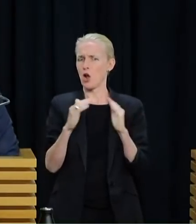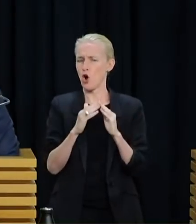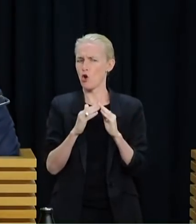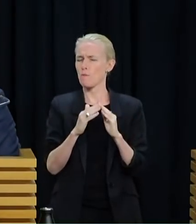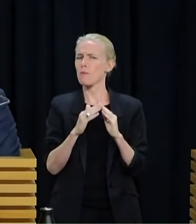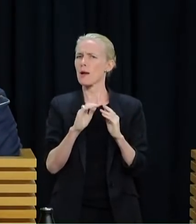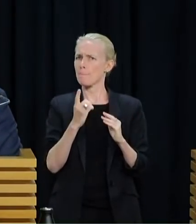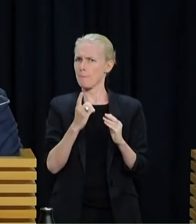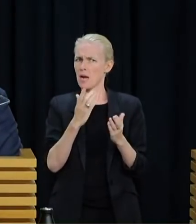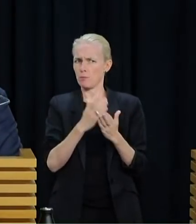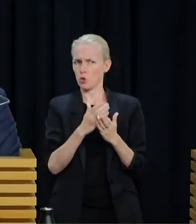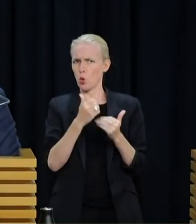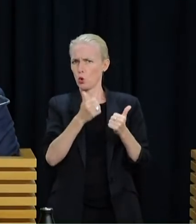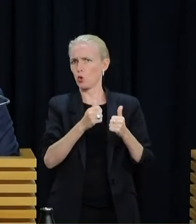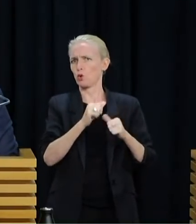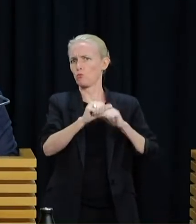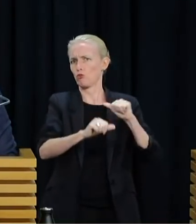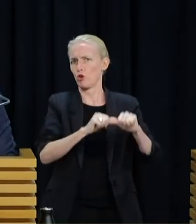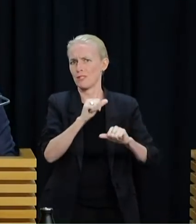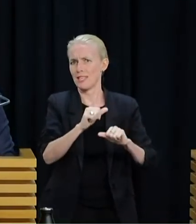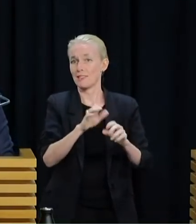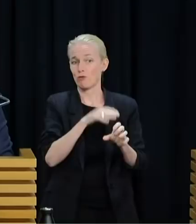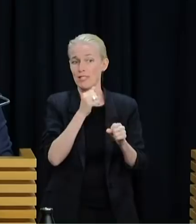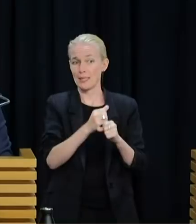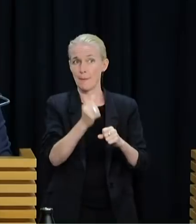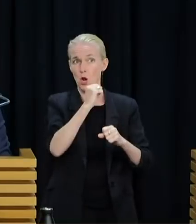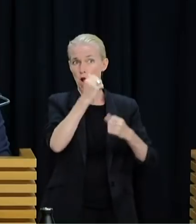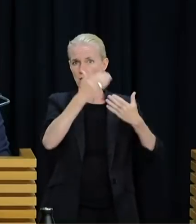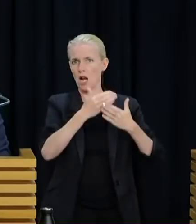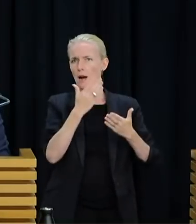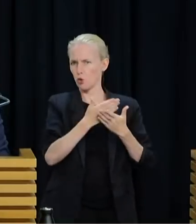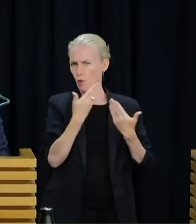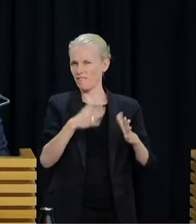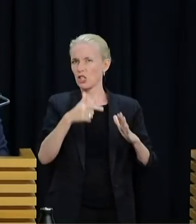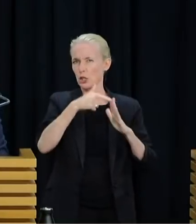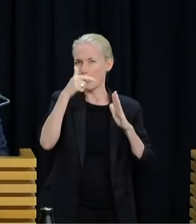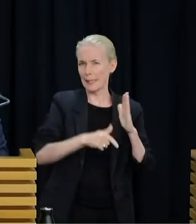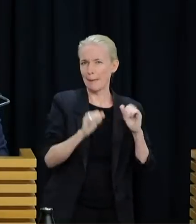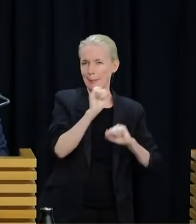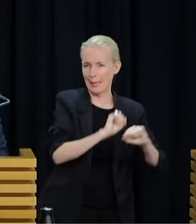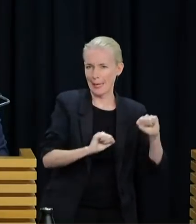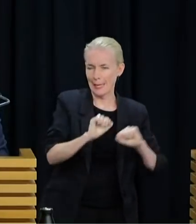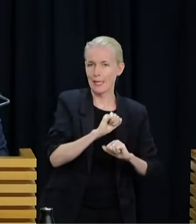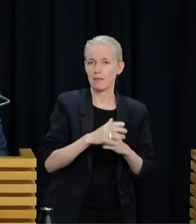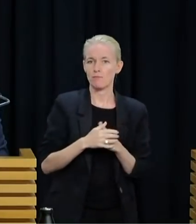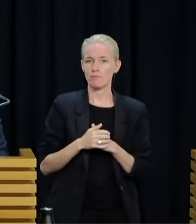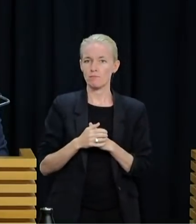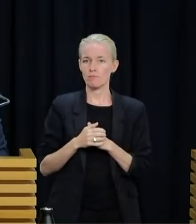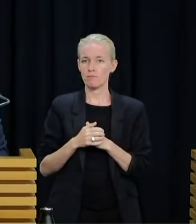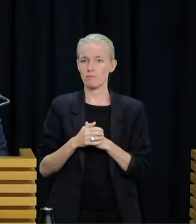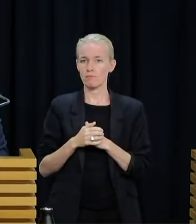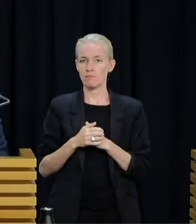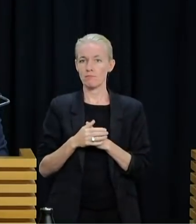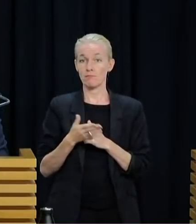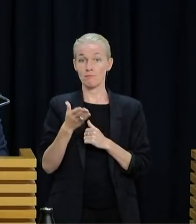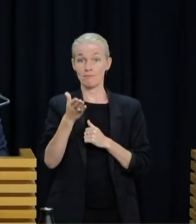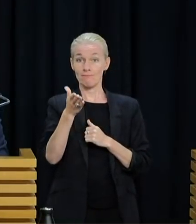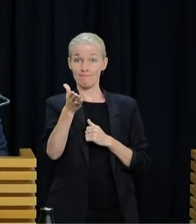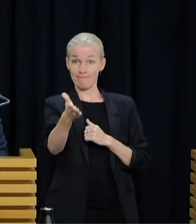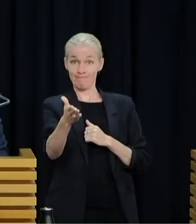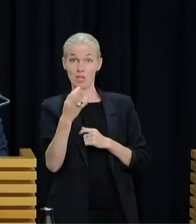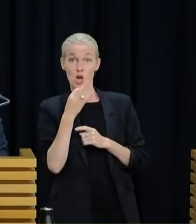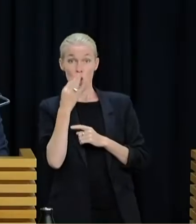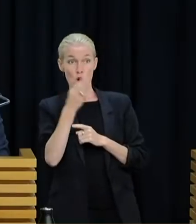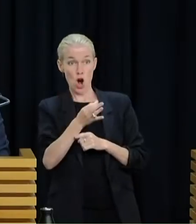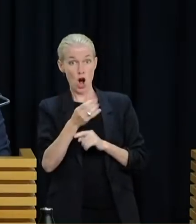about those students at the school? They're obviously facing the second week of disruption of the school being closed. Do you anticipate much of disruption to